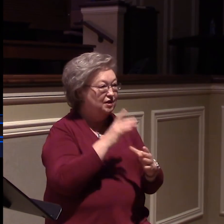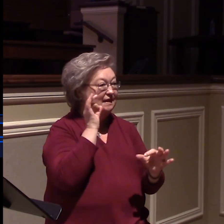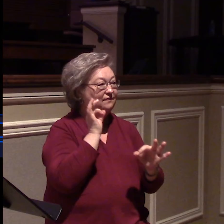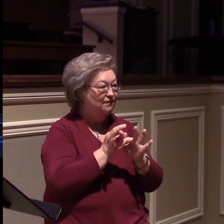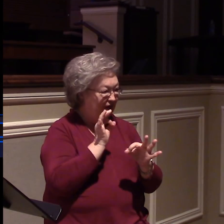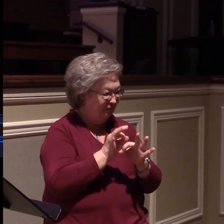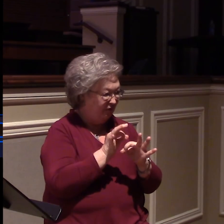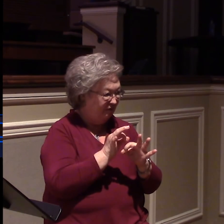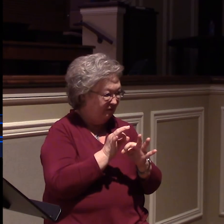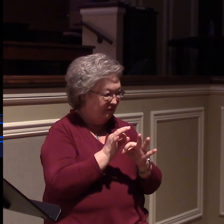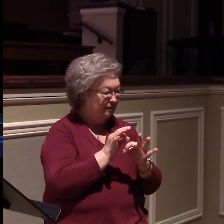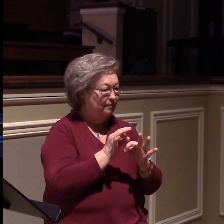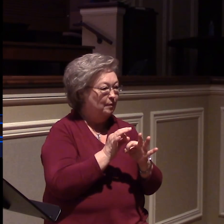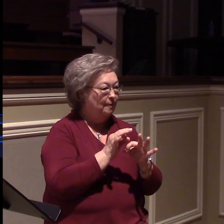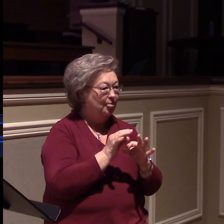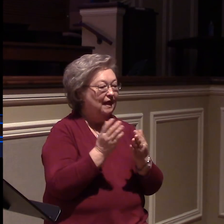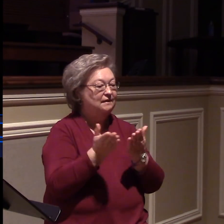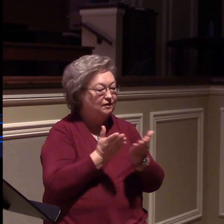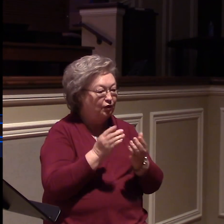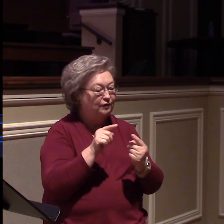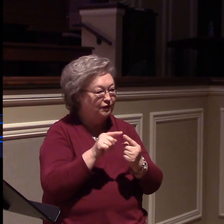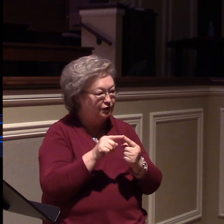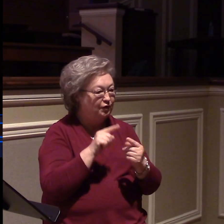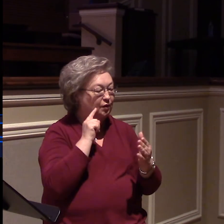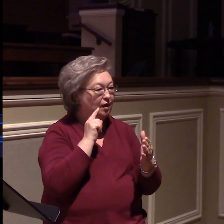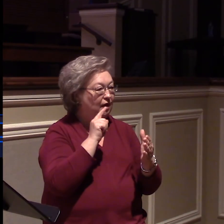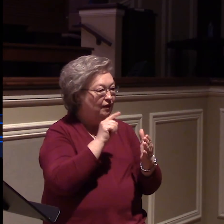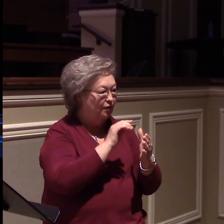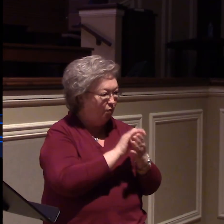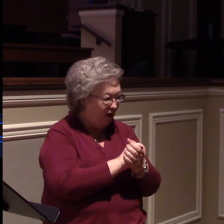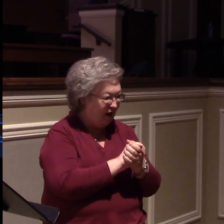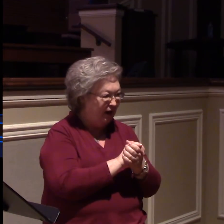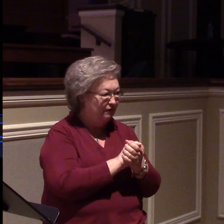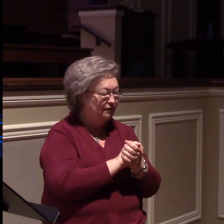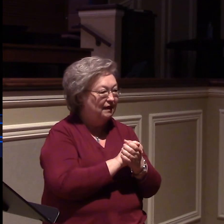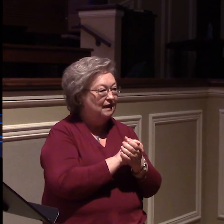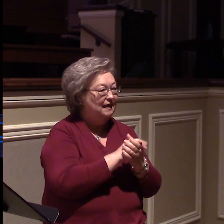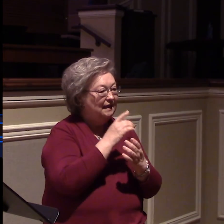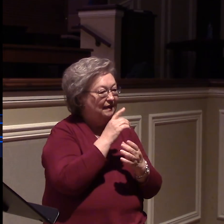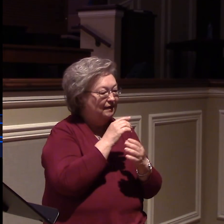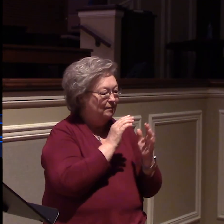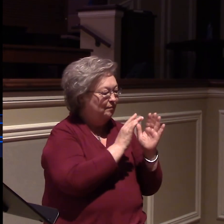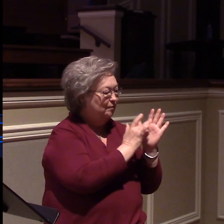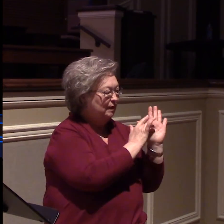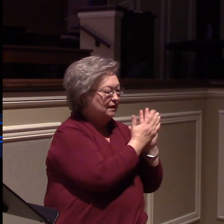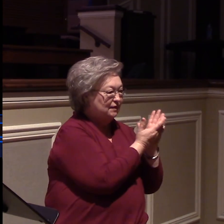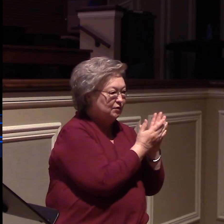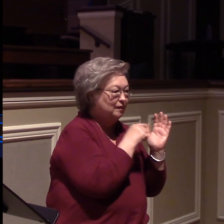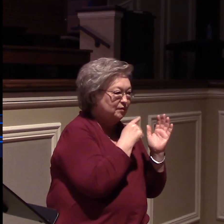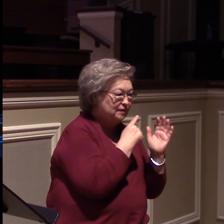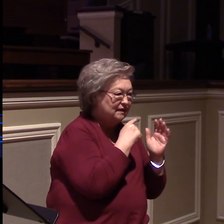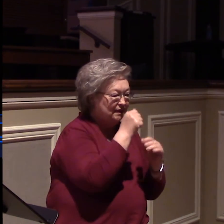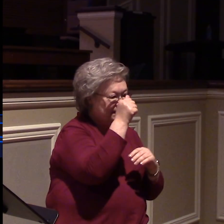and gospel-centered service to their wives. It's pictured in Ephesians chapter 5. Husbands, love your wives as Christ loved the church and